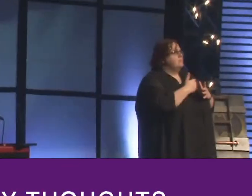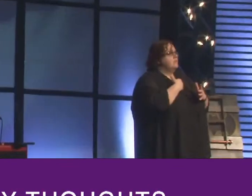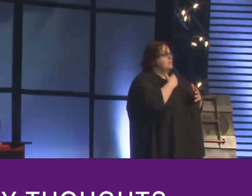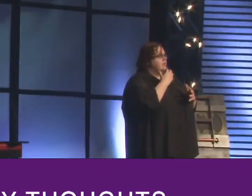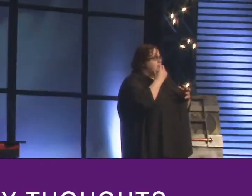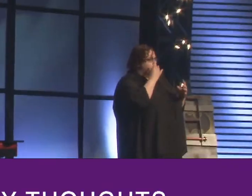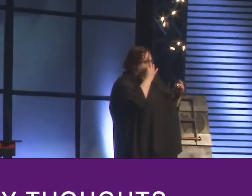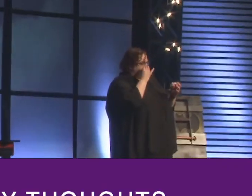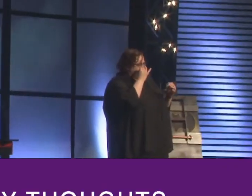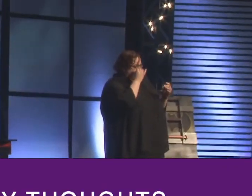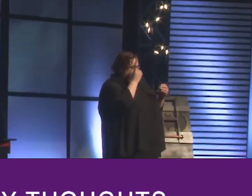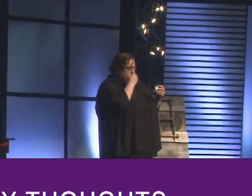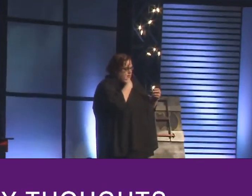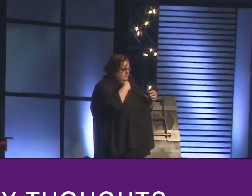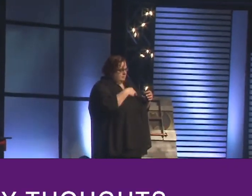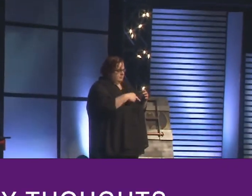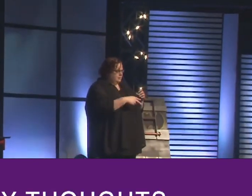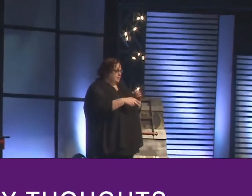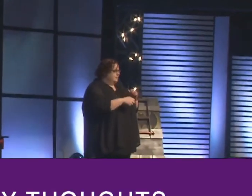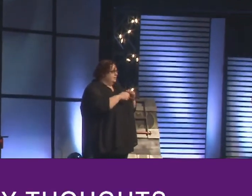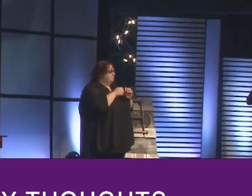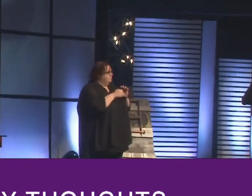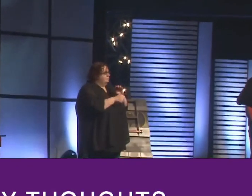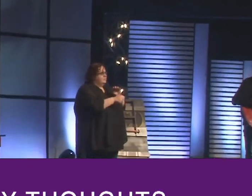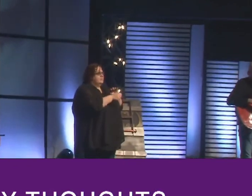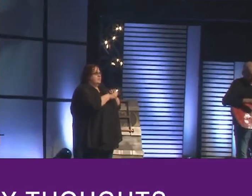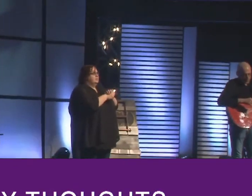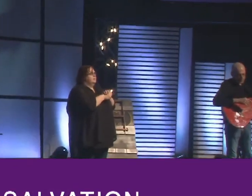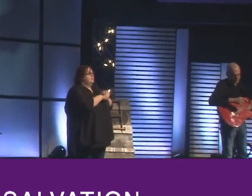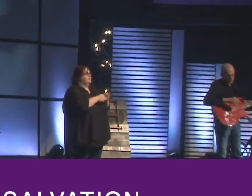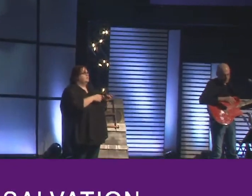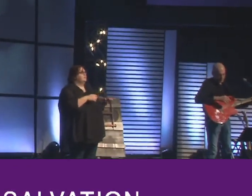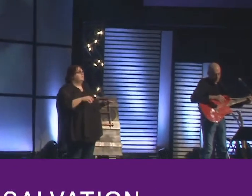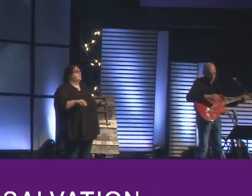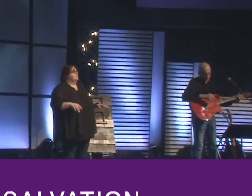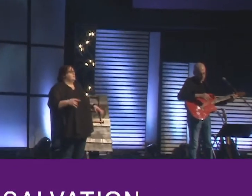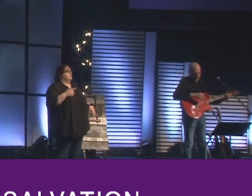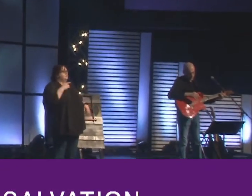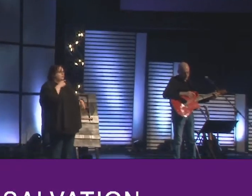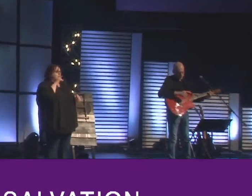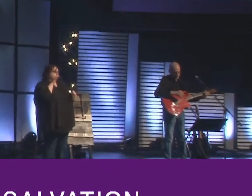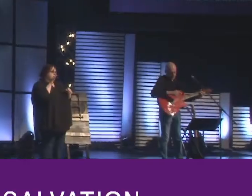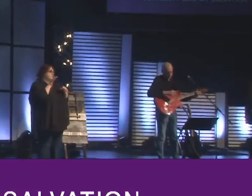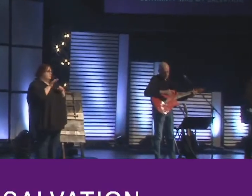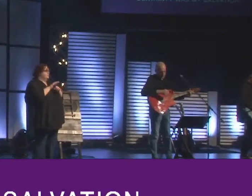took captive all my thoughts.